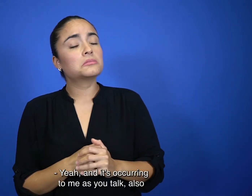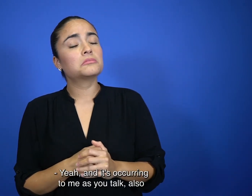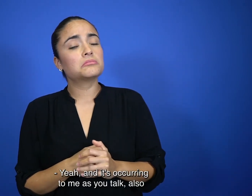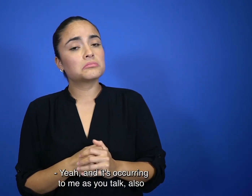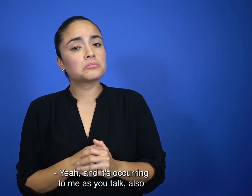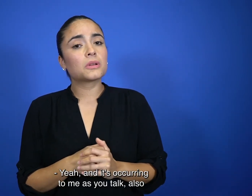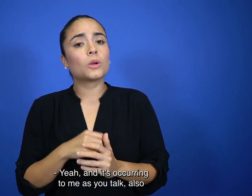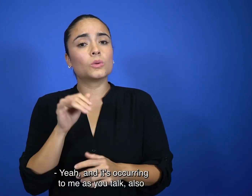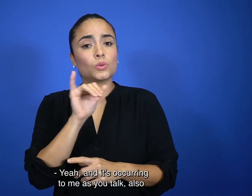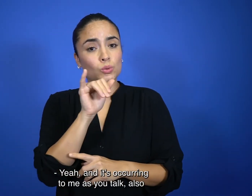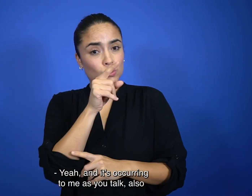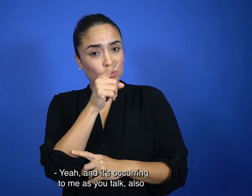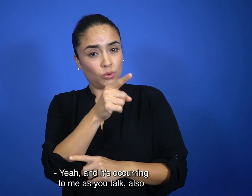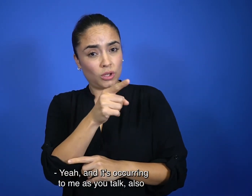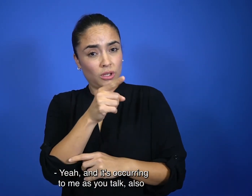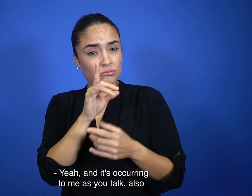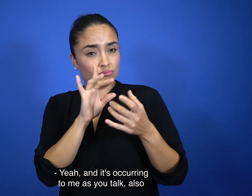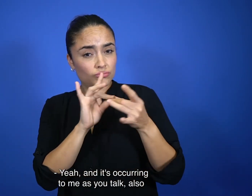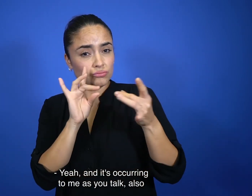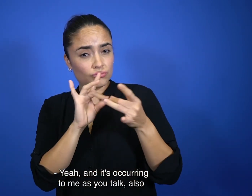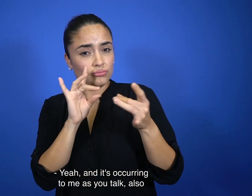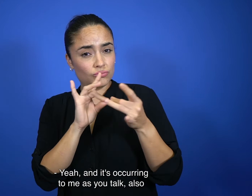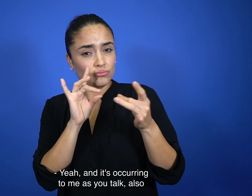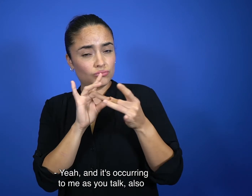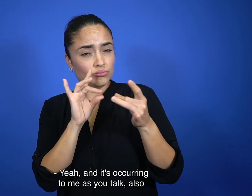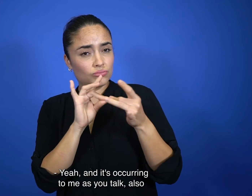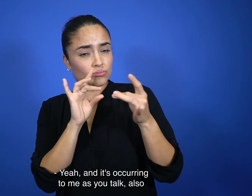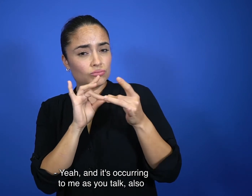it's occurring to me as you talk also,